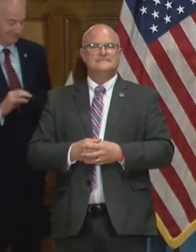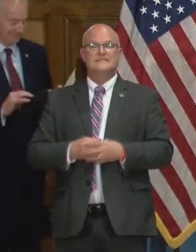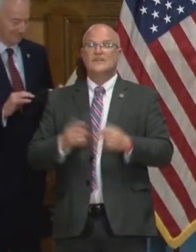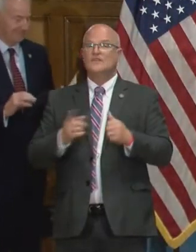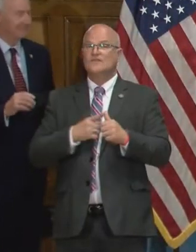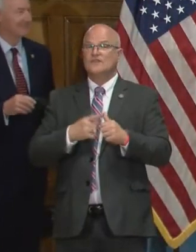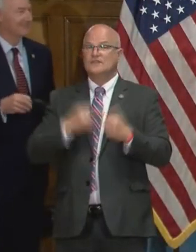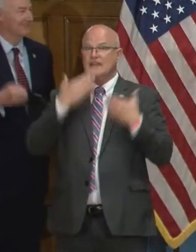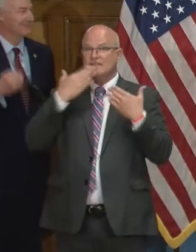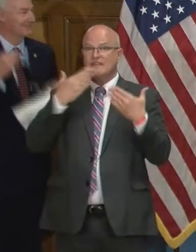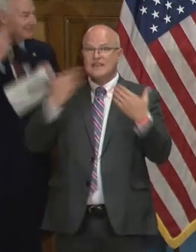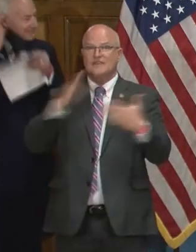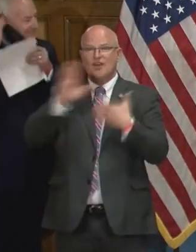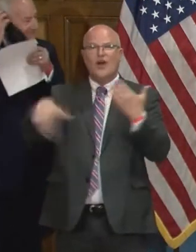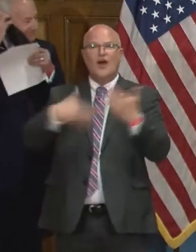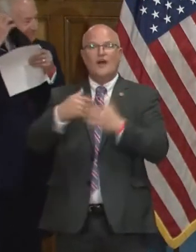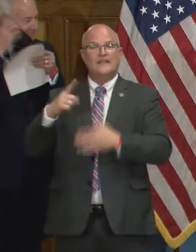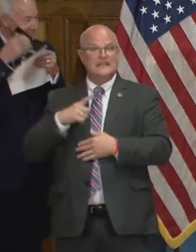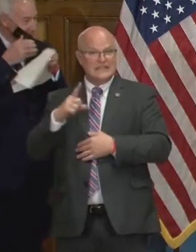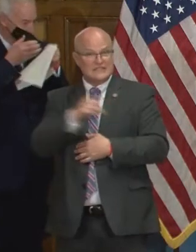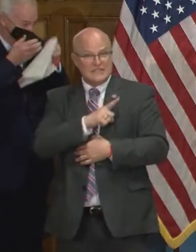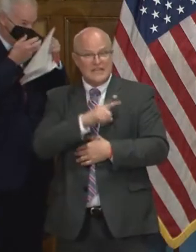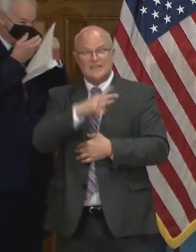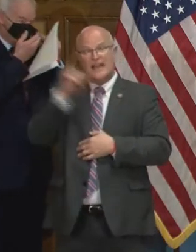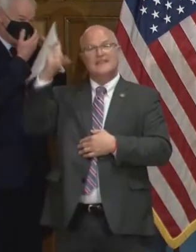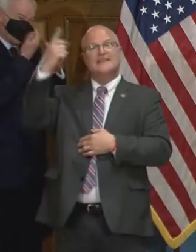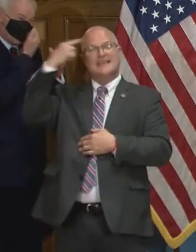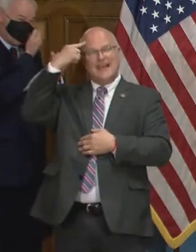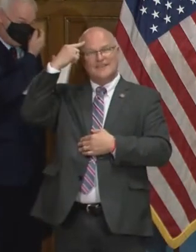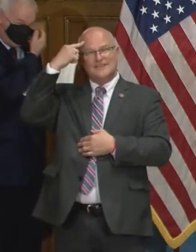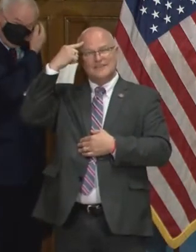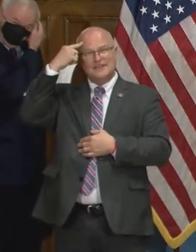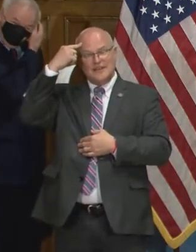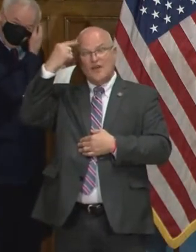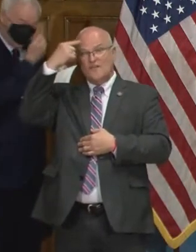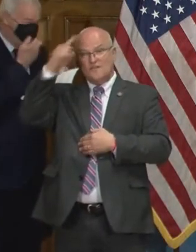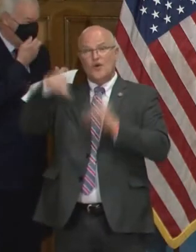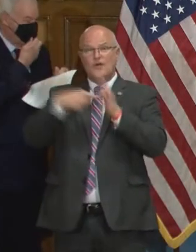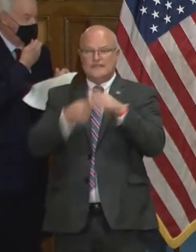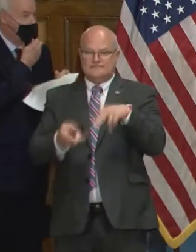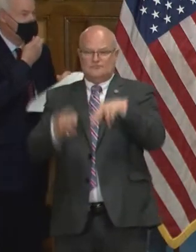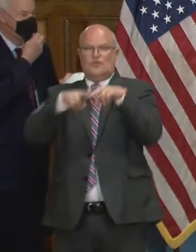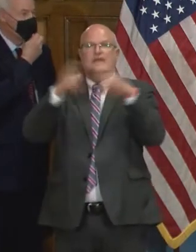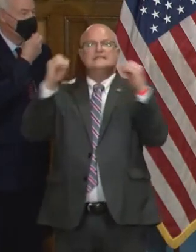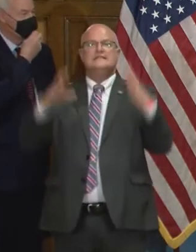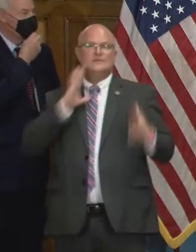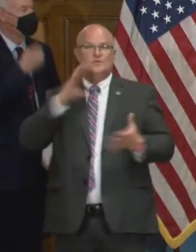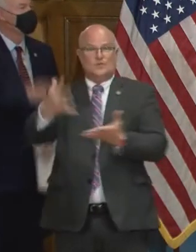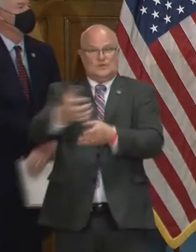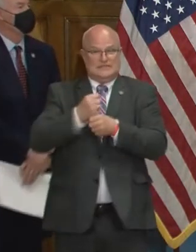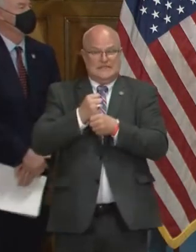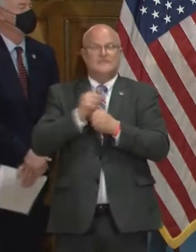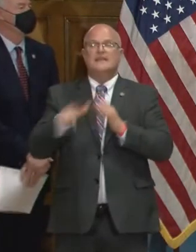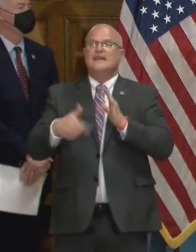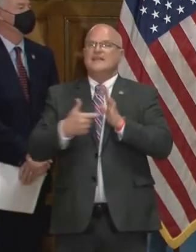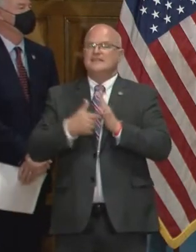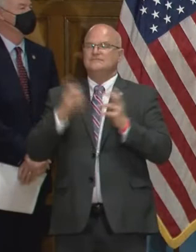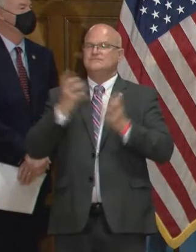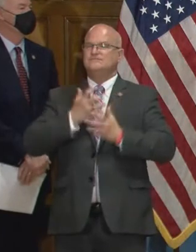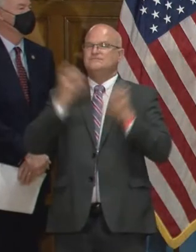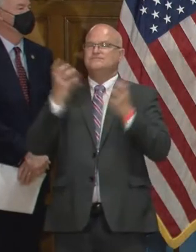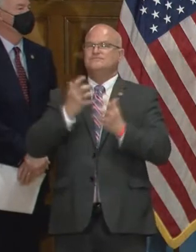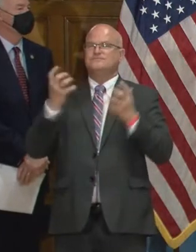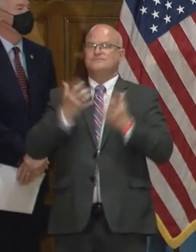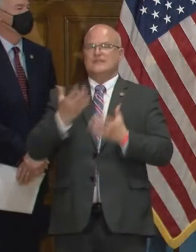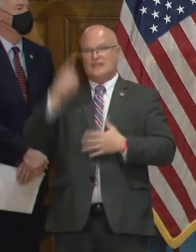First, I would like to say thank you to all of the legislators and Governor Hutchinson for this raise that teachers are getting. This is an awesome and